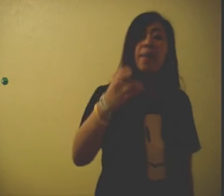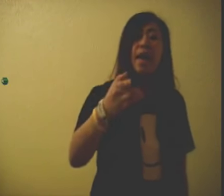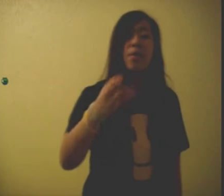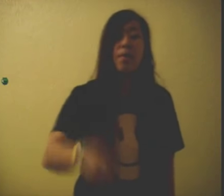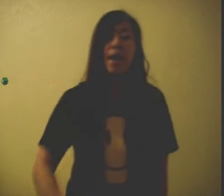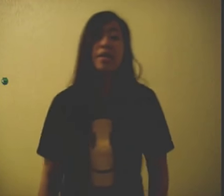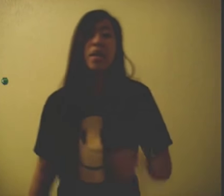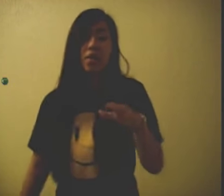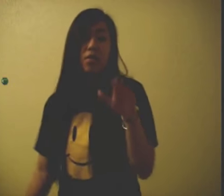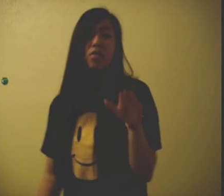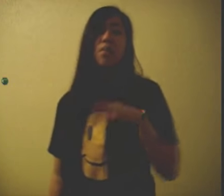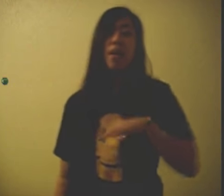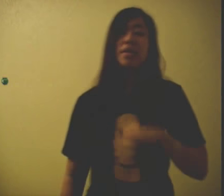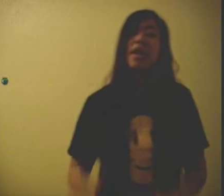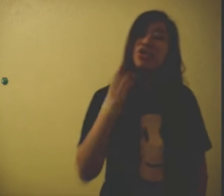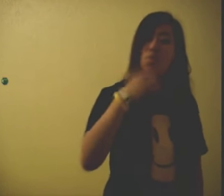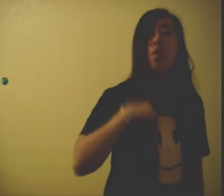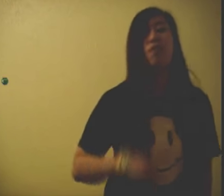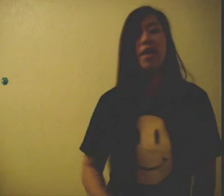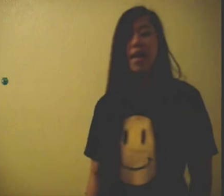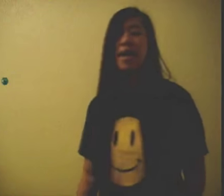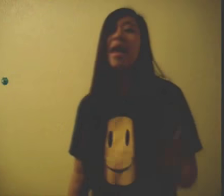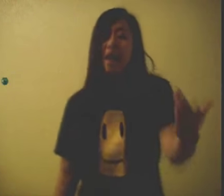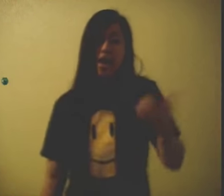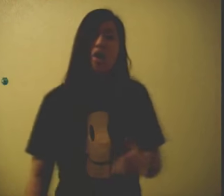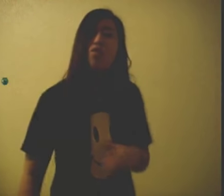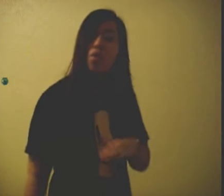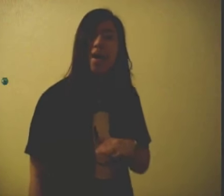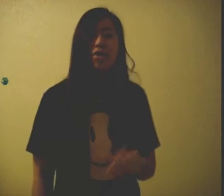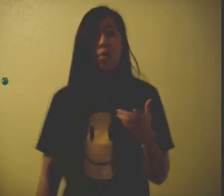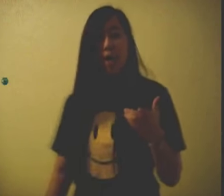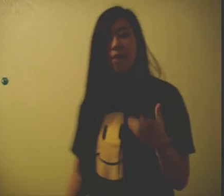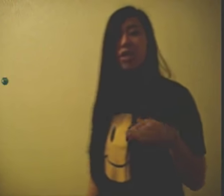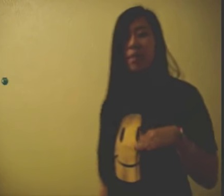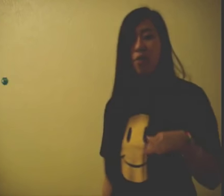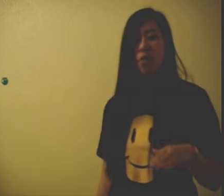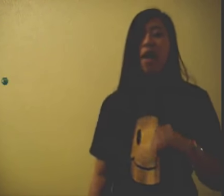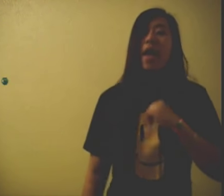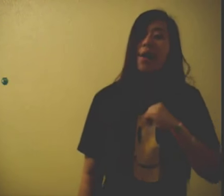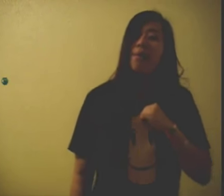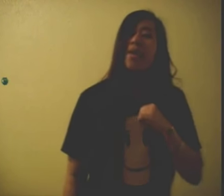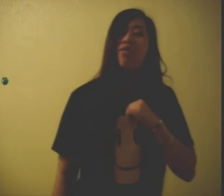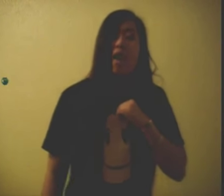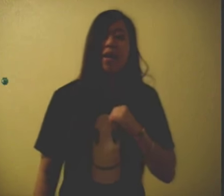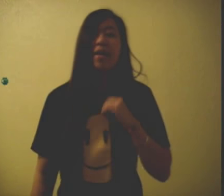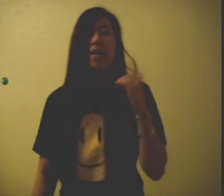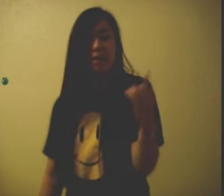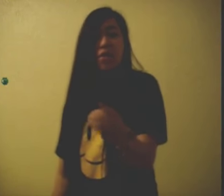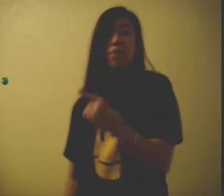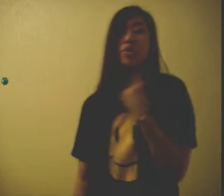Got me autopilot, giving you the best sights, you won't forget it. Like a whole new world that you ain't ever seen before. I'll be your guide, I'll gladly give you